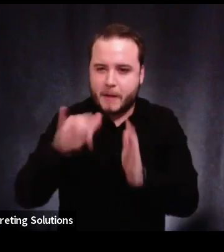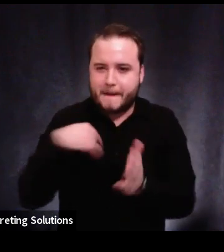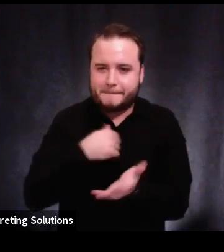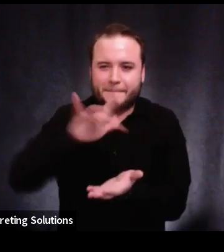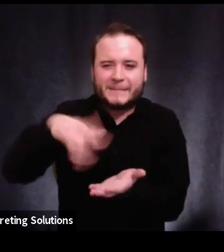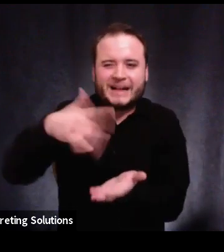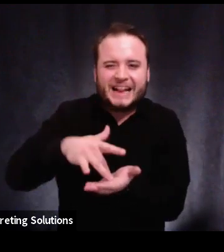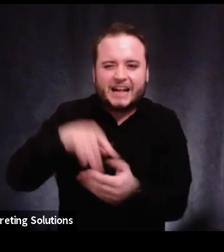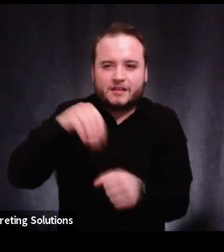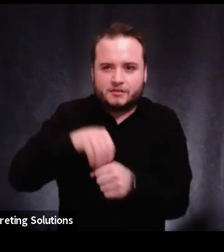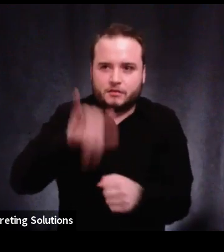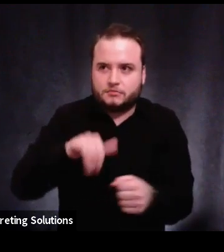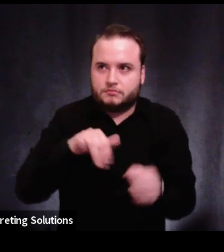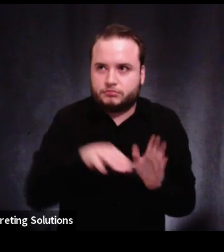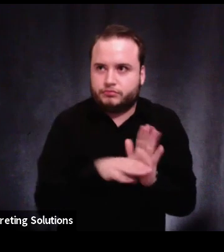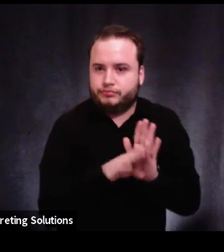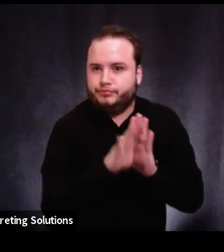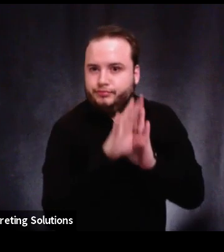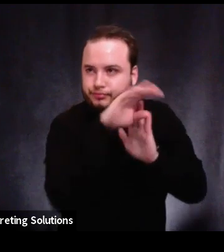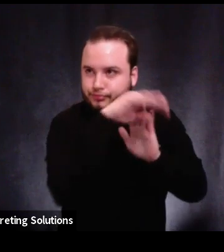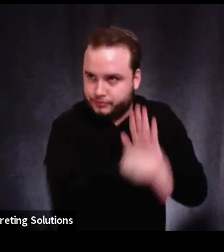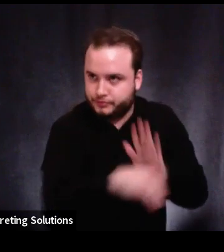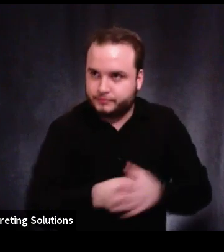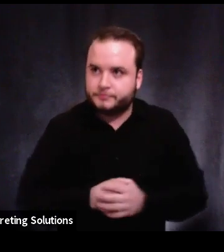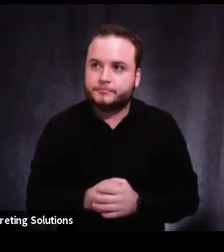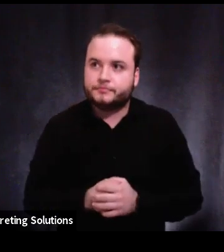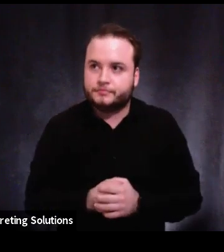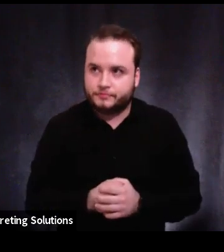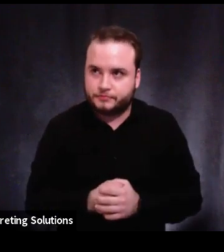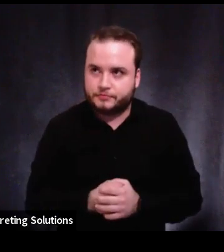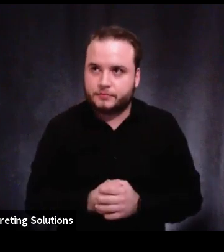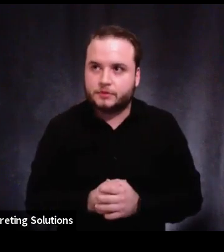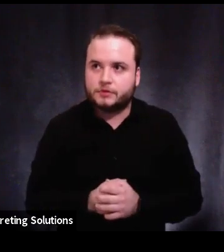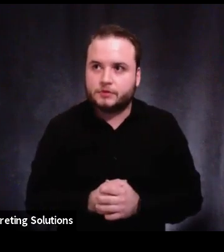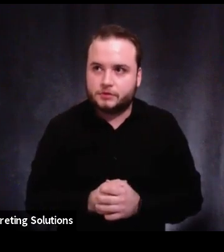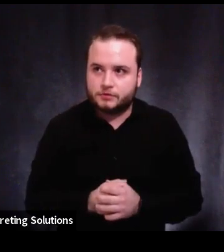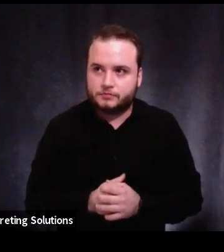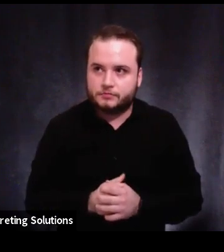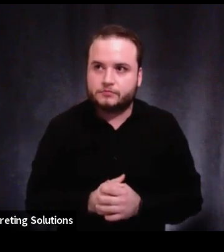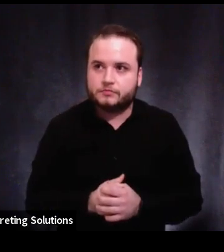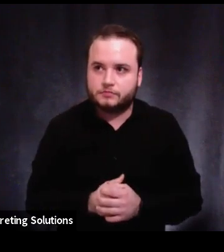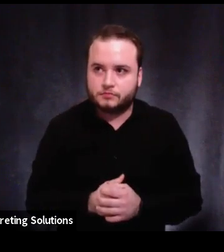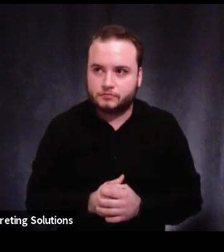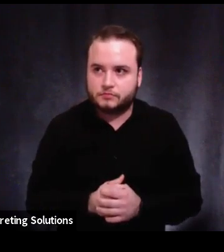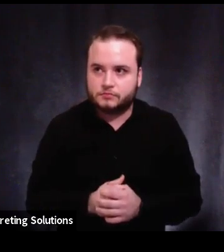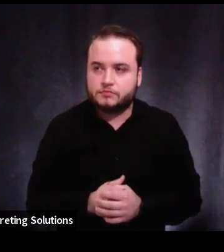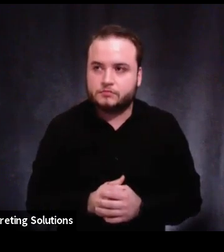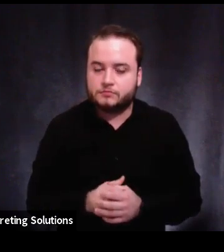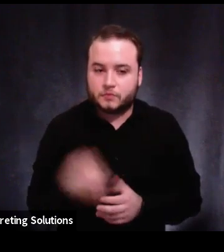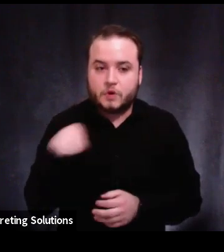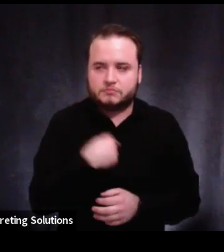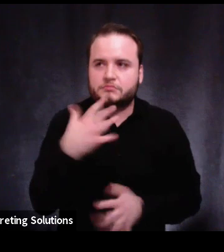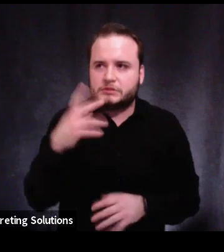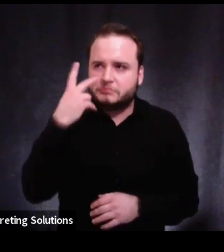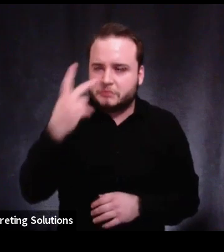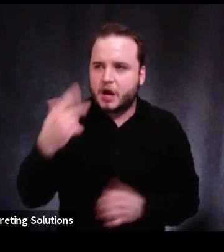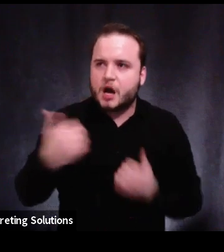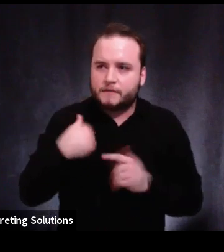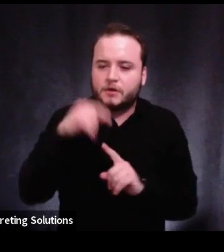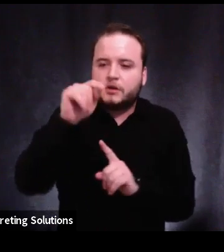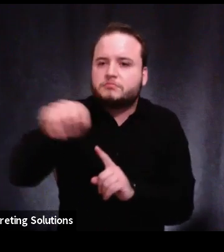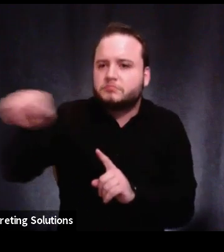the top of the pack in a good way in terms of a lower percentage of tests that are positive. But